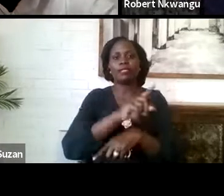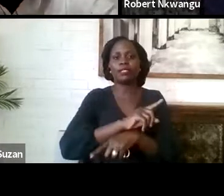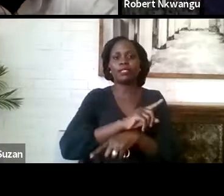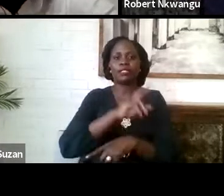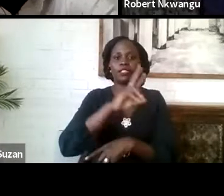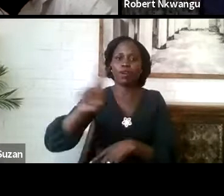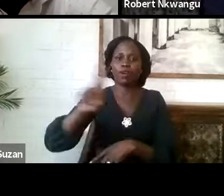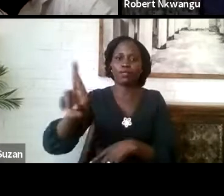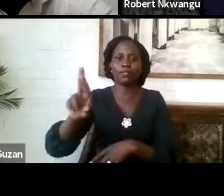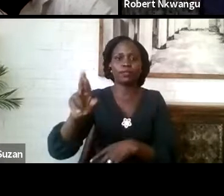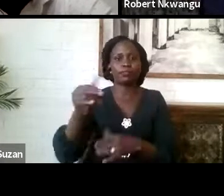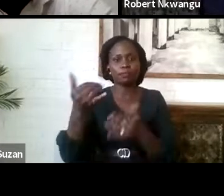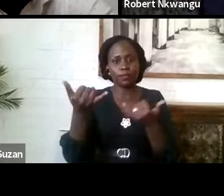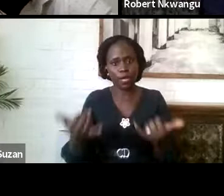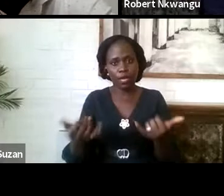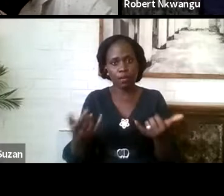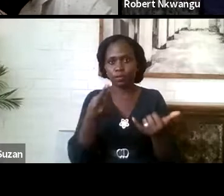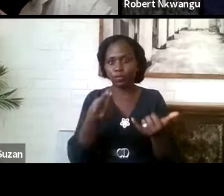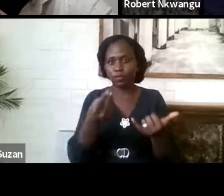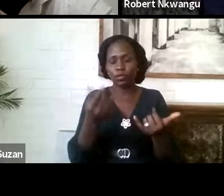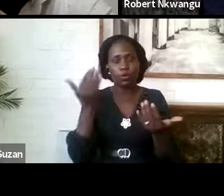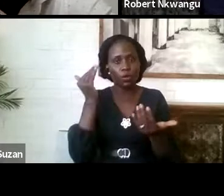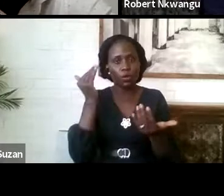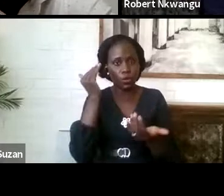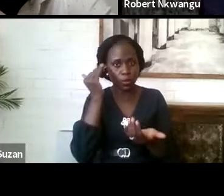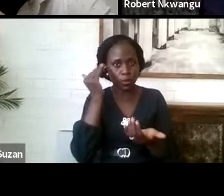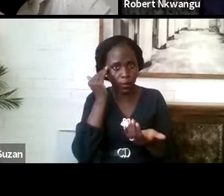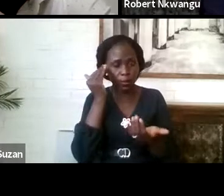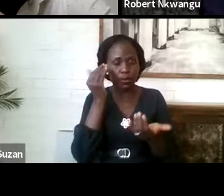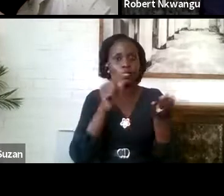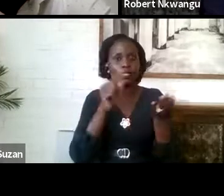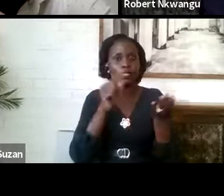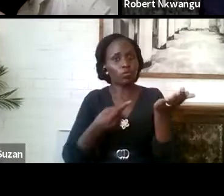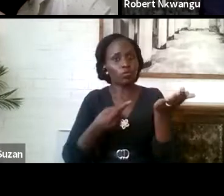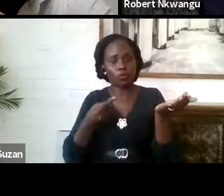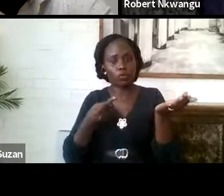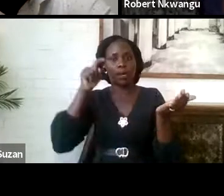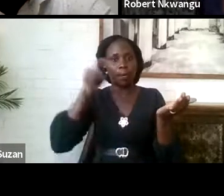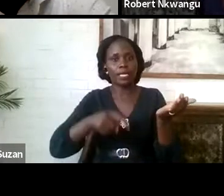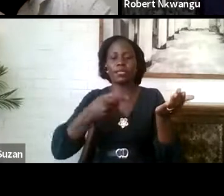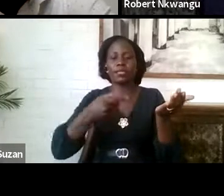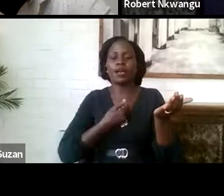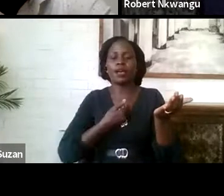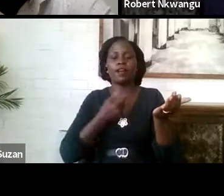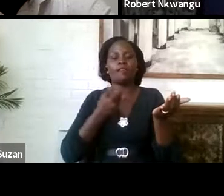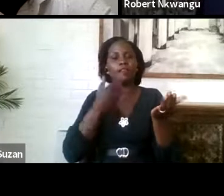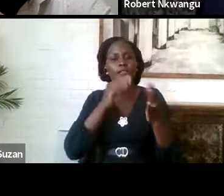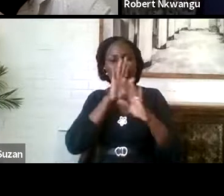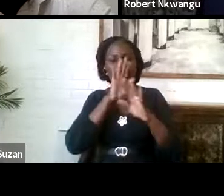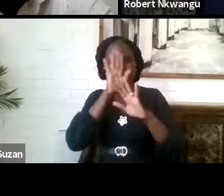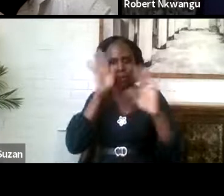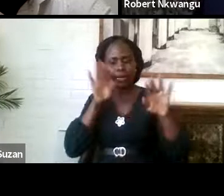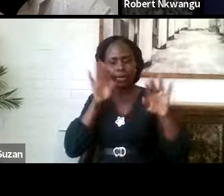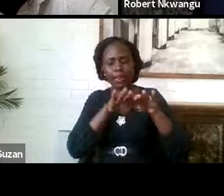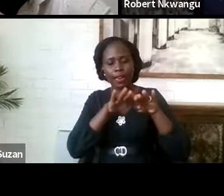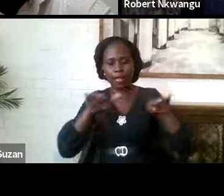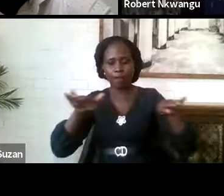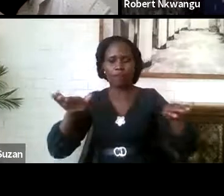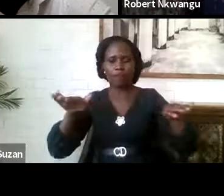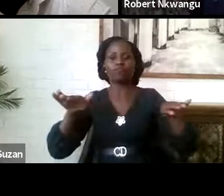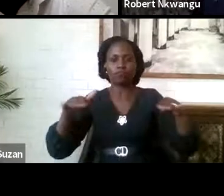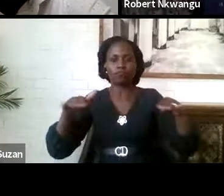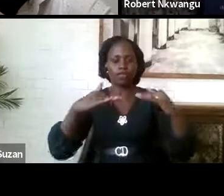know, technology ideally is supposed to create a playing level field for everyone, supposed to be an enabler for